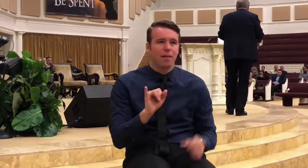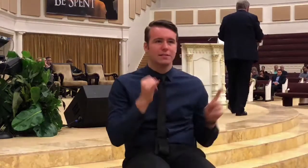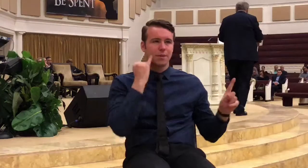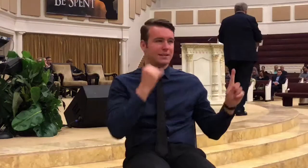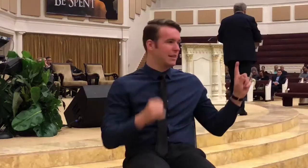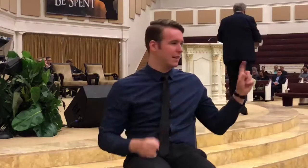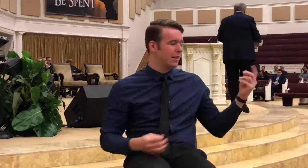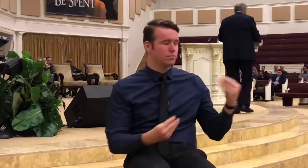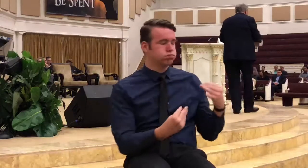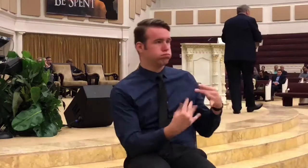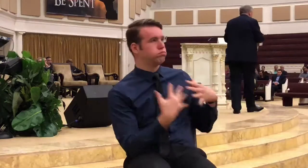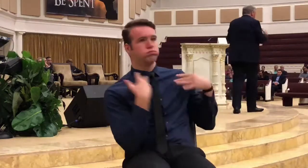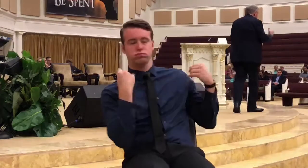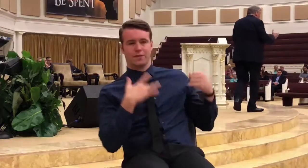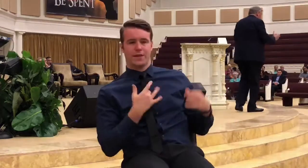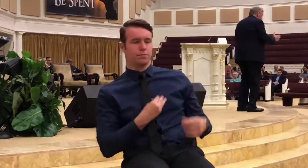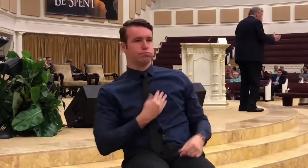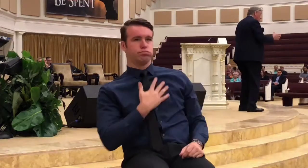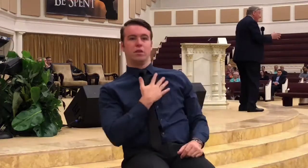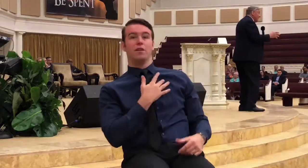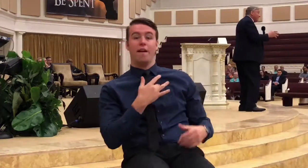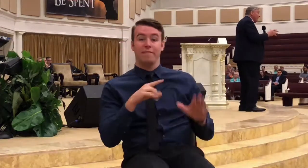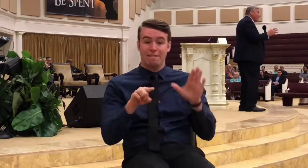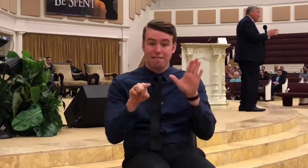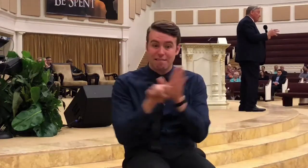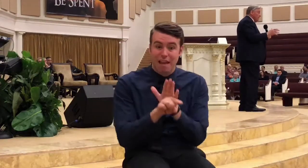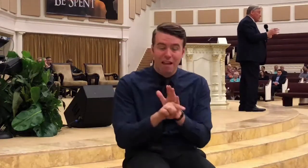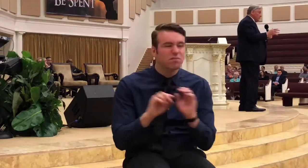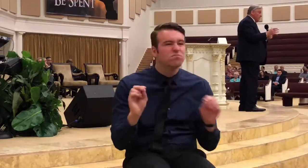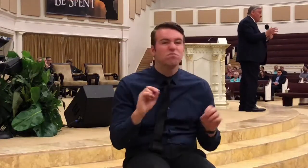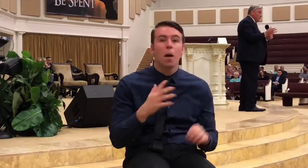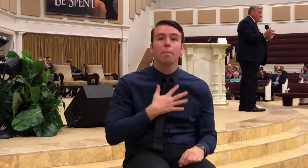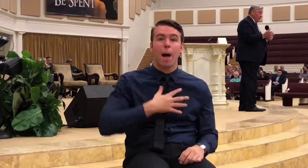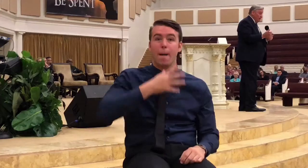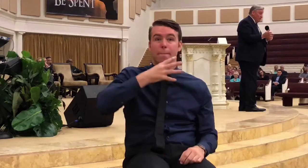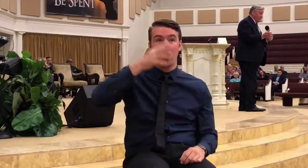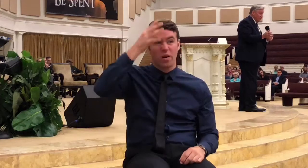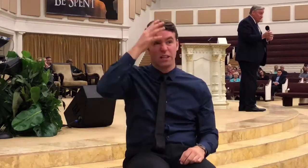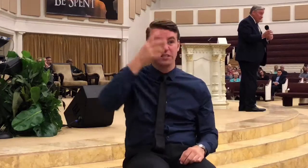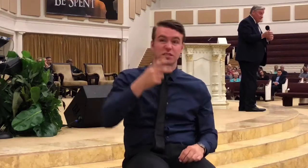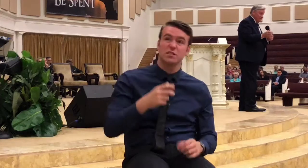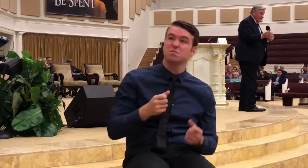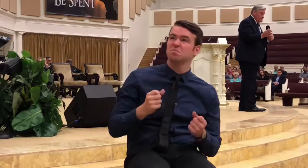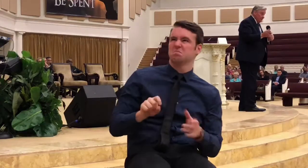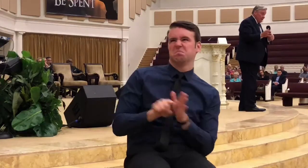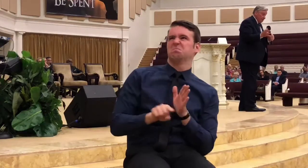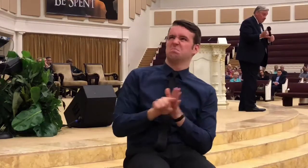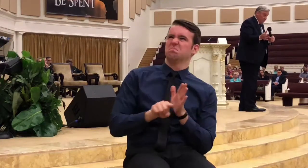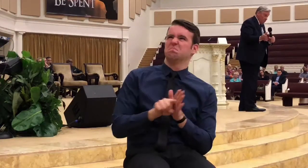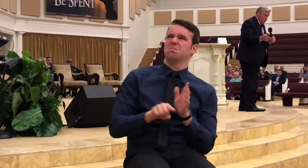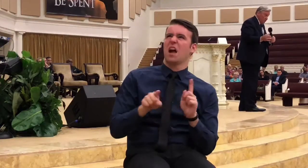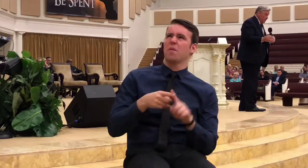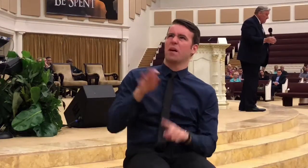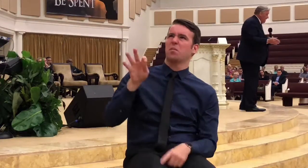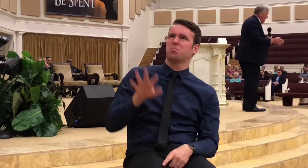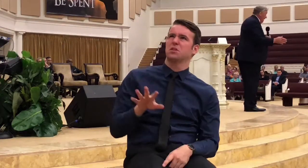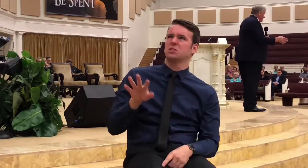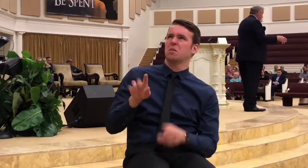me. There were no negatives like my parents saying on the way home negative things about the